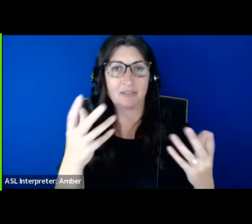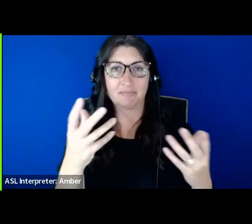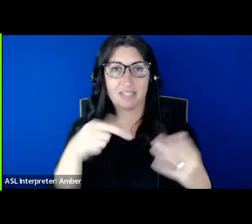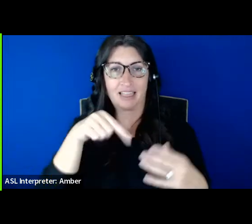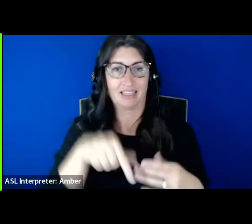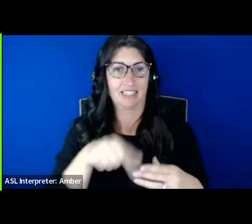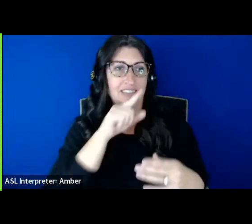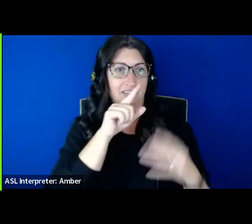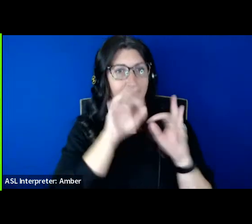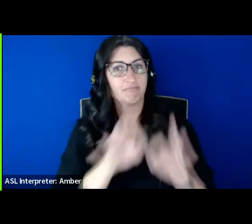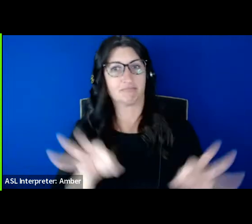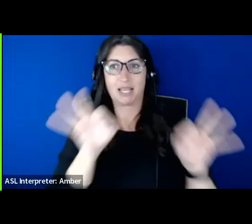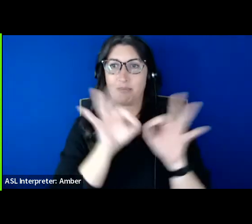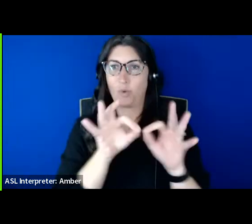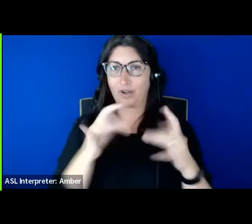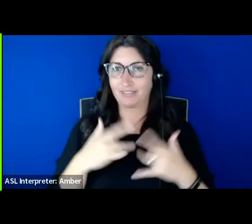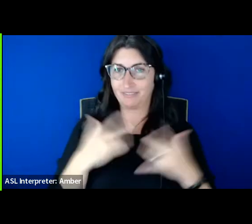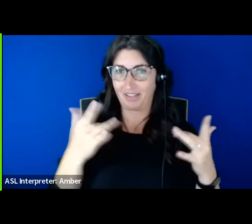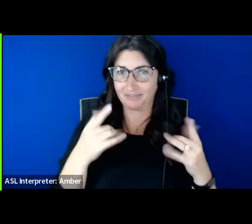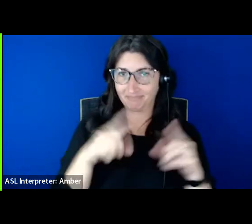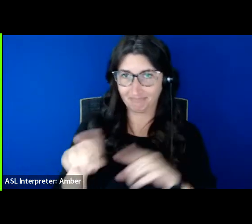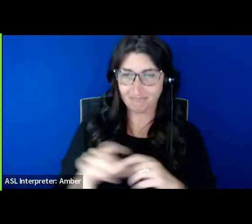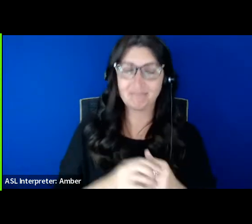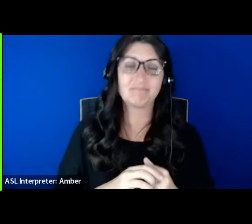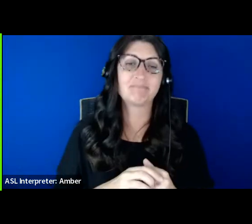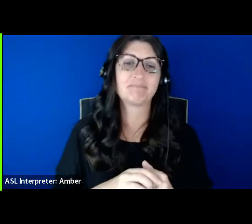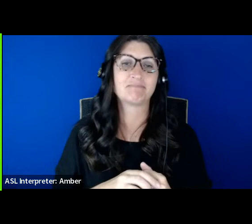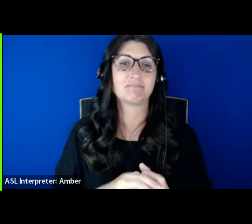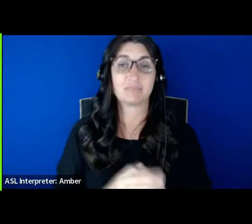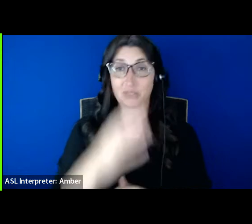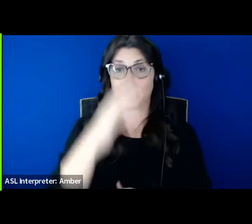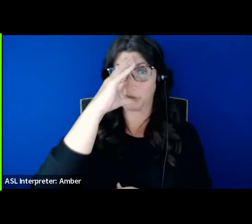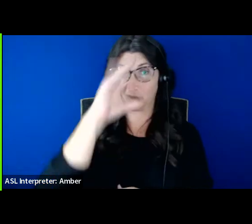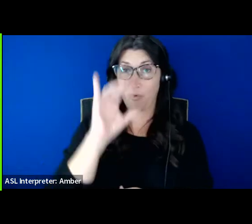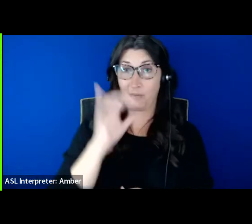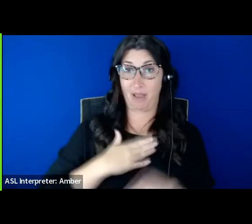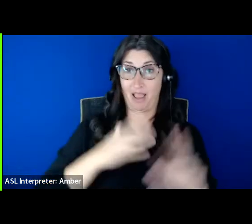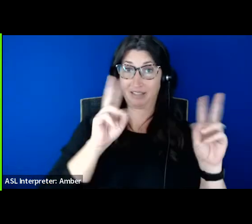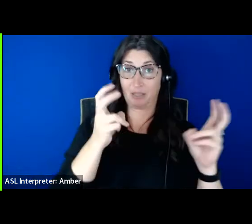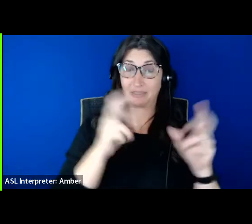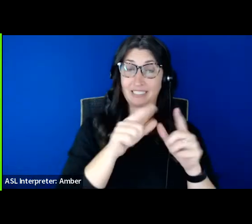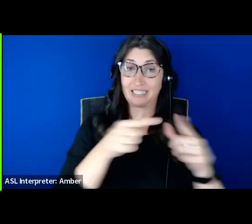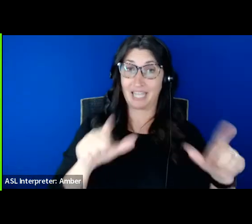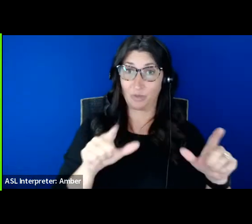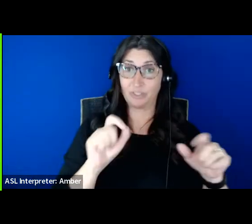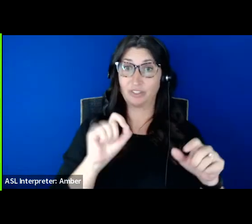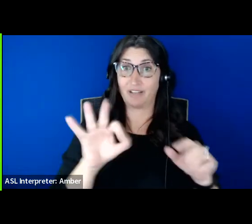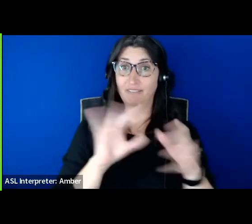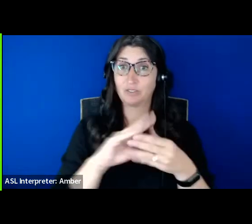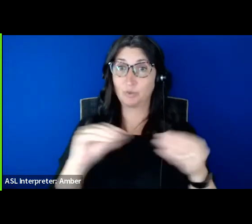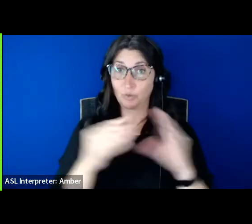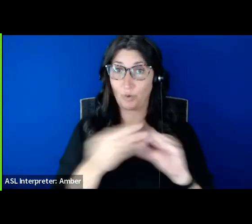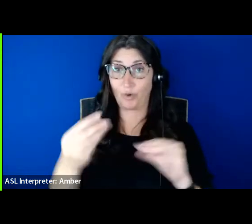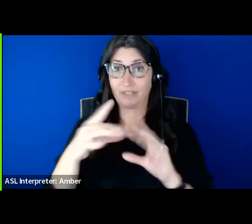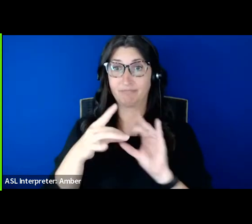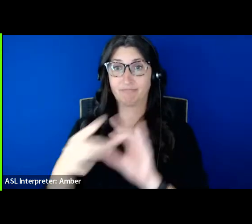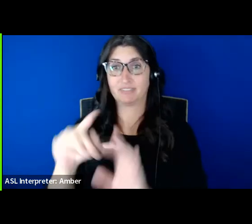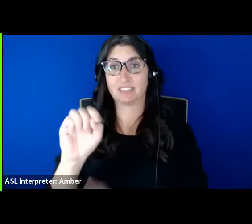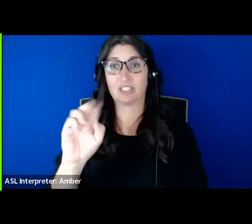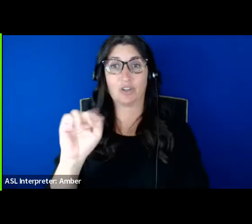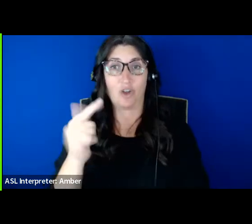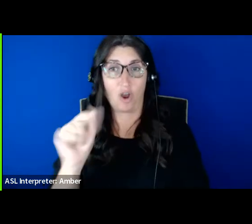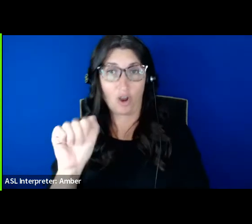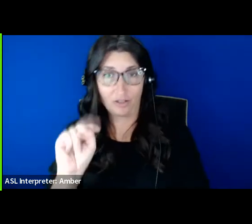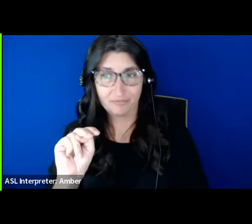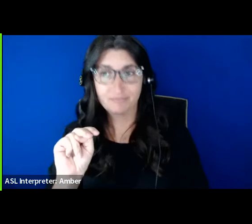in this important event. As you all know, my topic is language of story in Tongan.